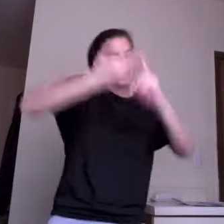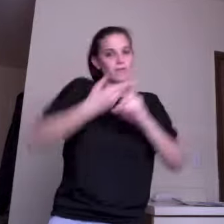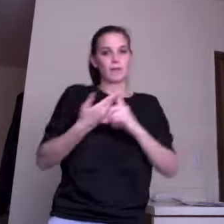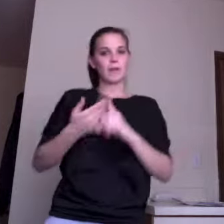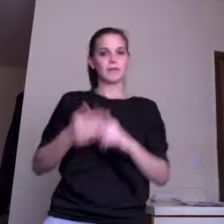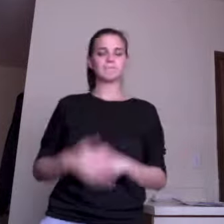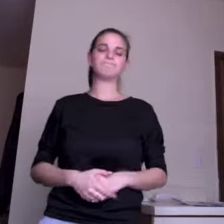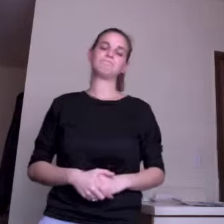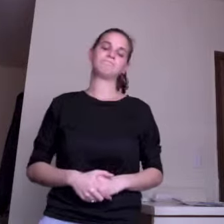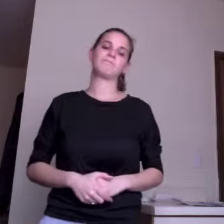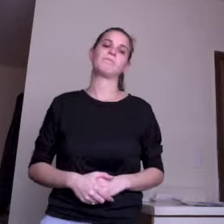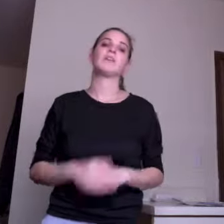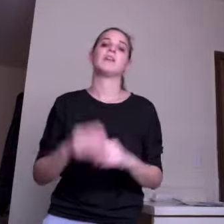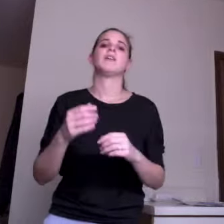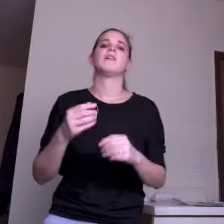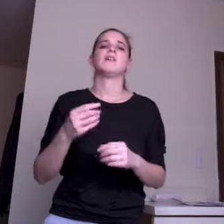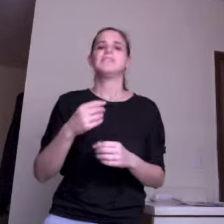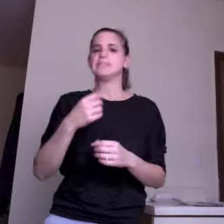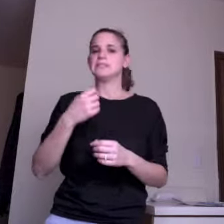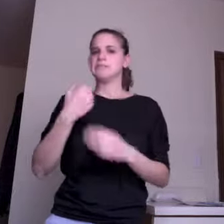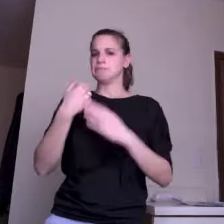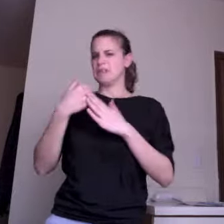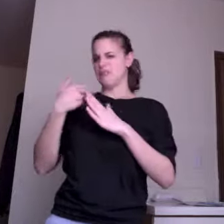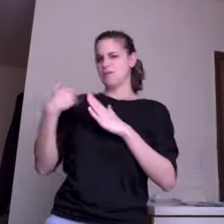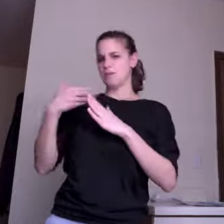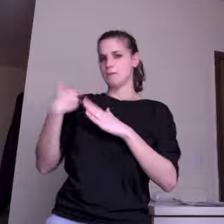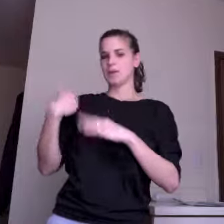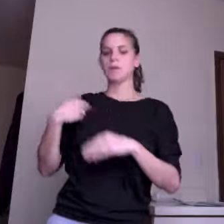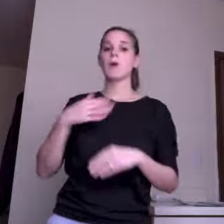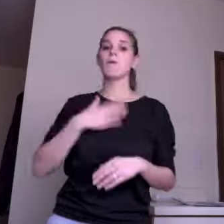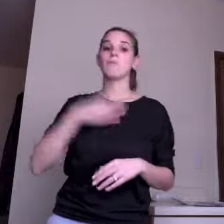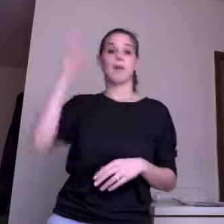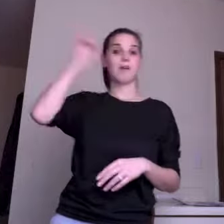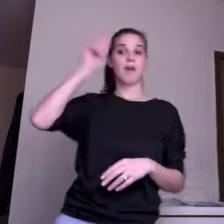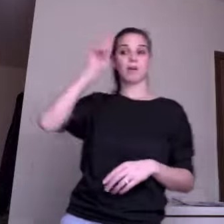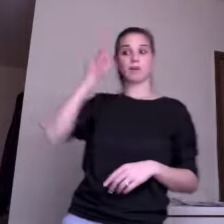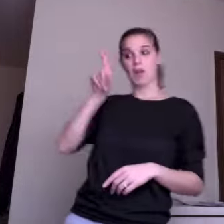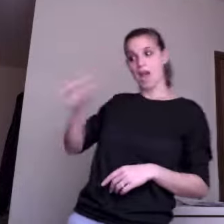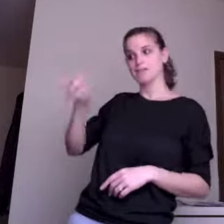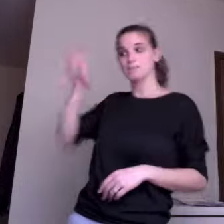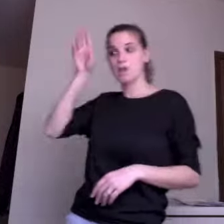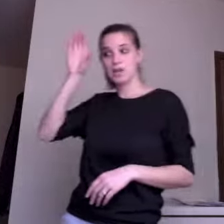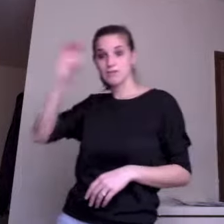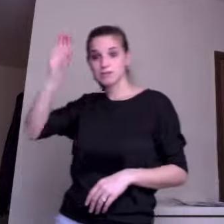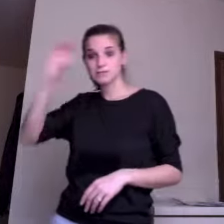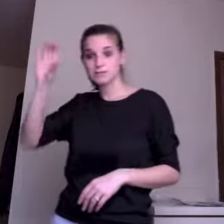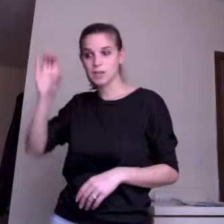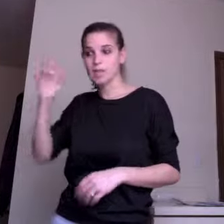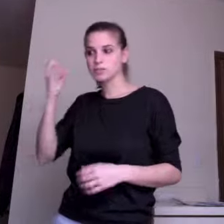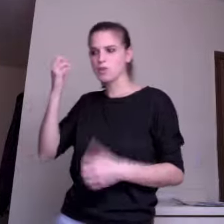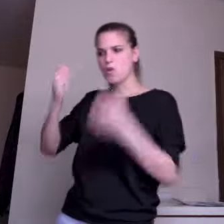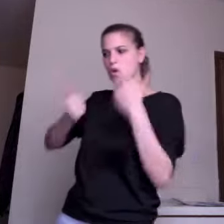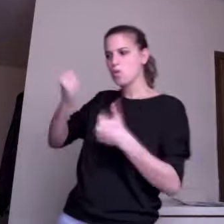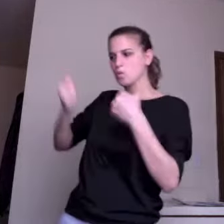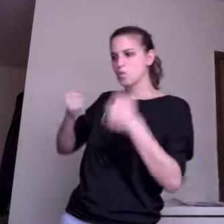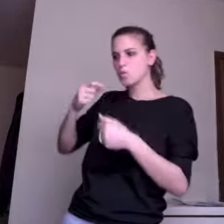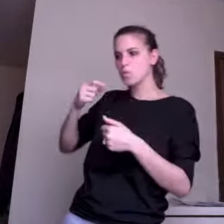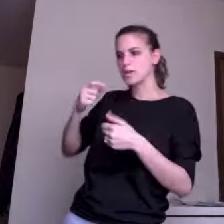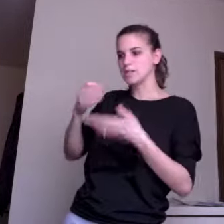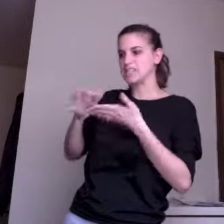cousin cereal. He asked if he wanted organic toasted O's or the sugar-coated flakes. You know, the one with the big striped cartoon carrots on the